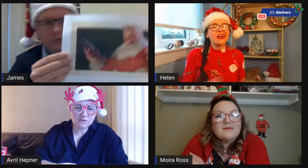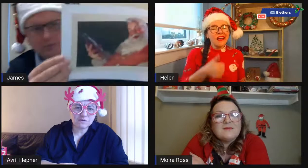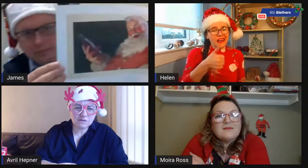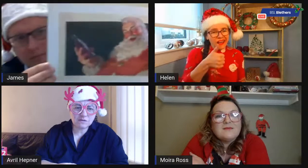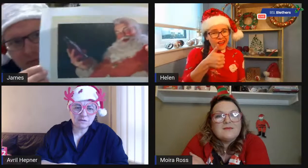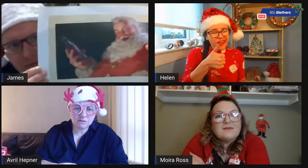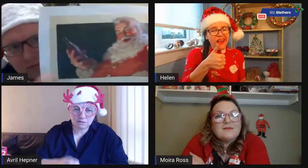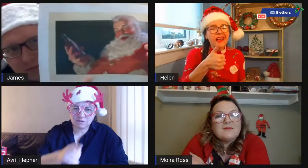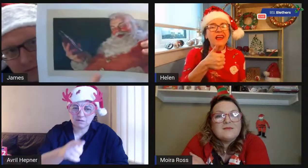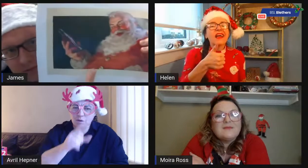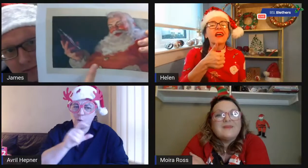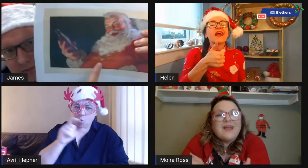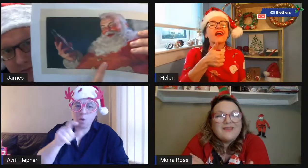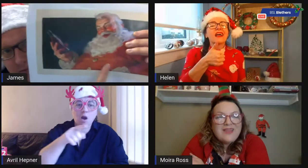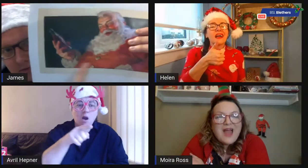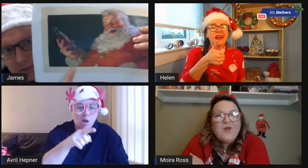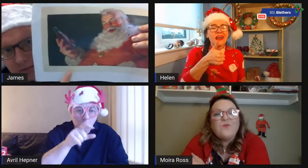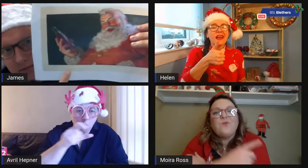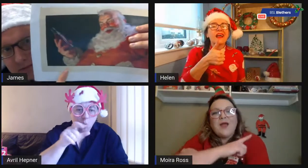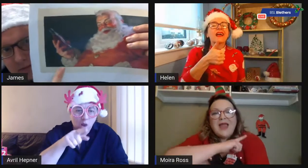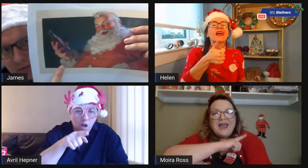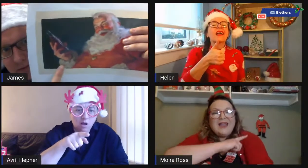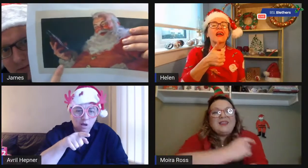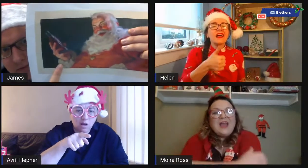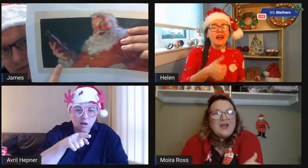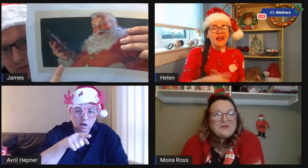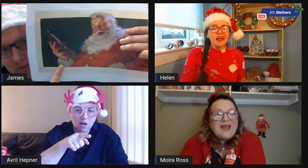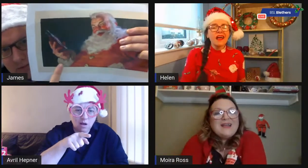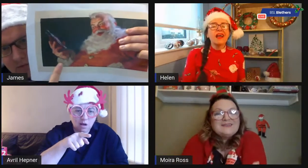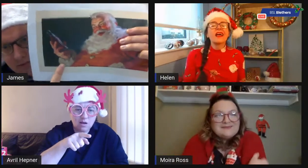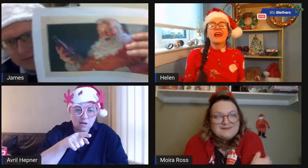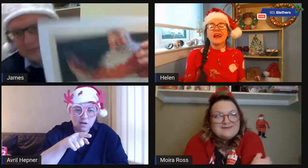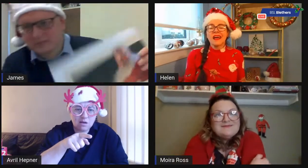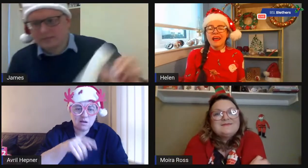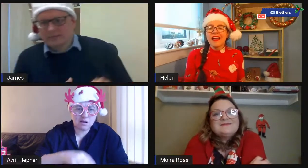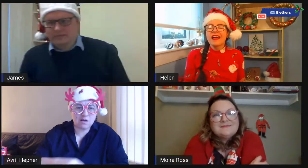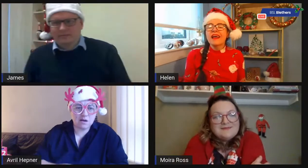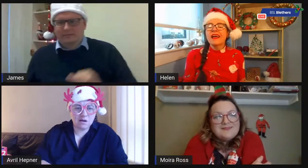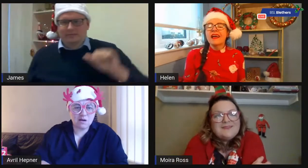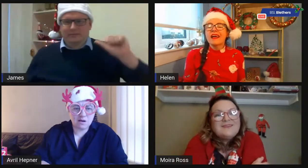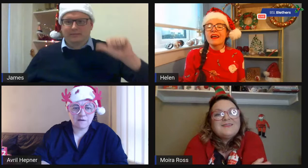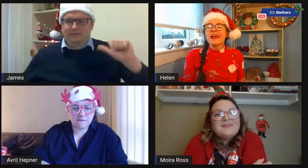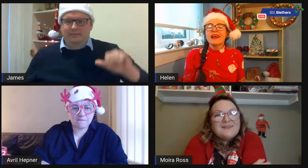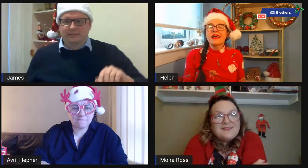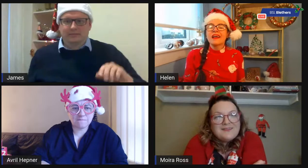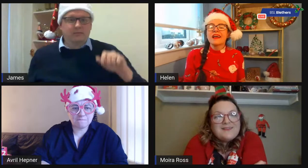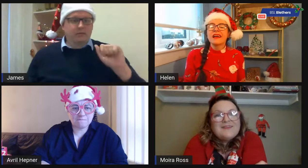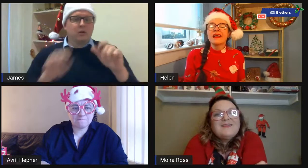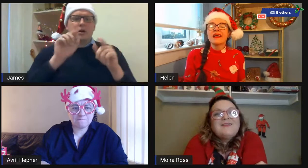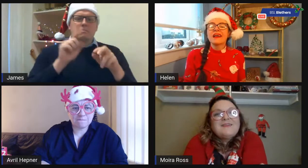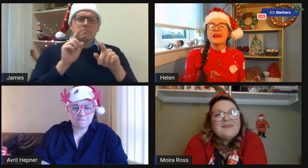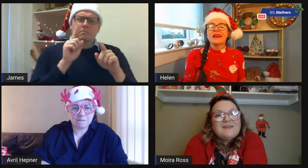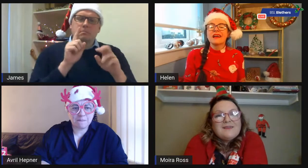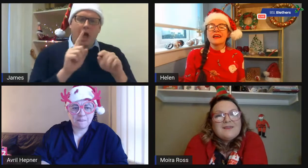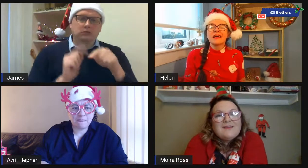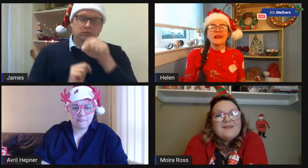Coca-Cola. Coca-Cola adopted Santa Claus Yes, as I can see part that. of their promotions, but they changed